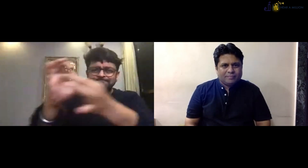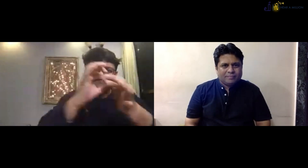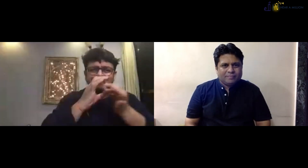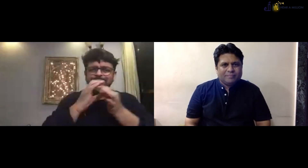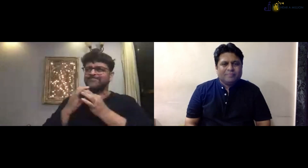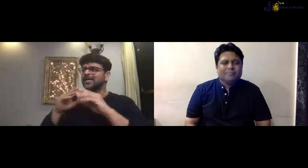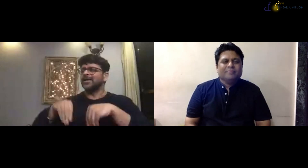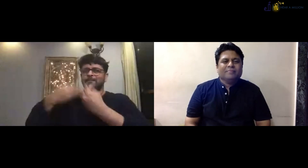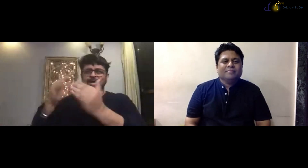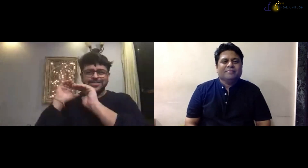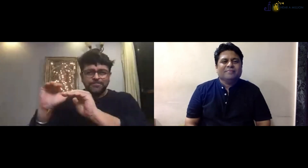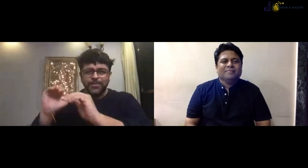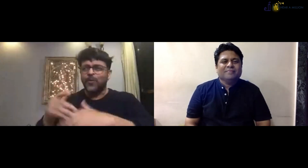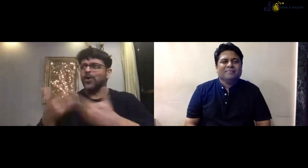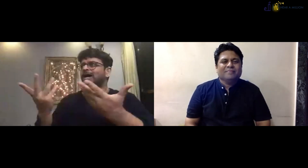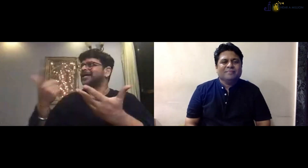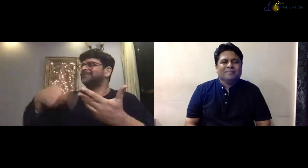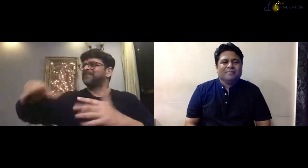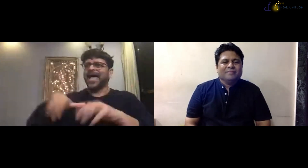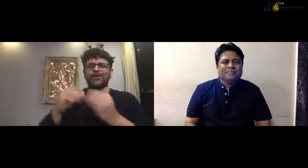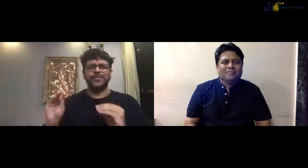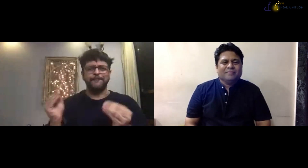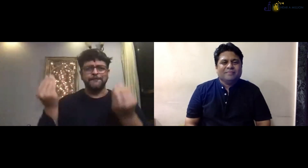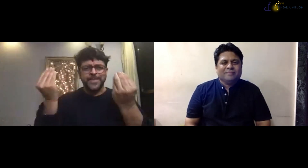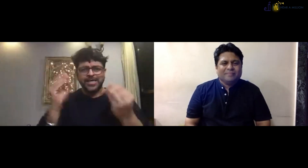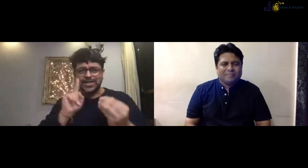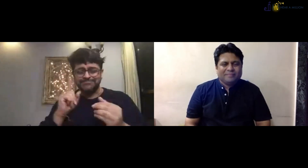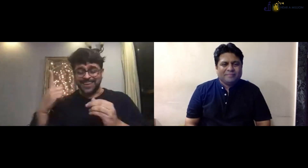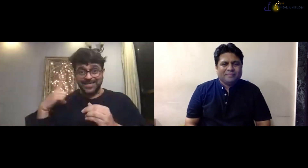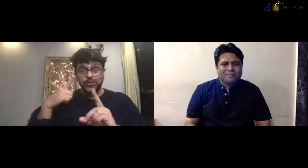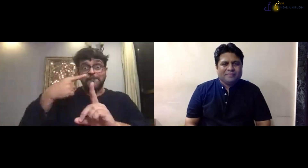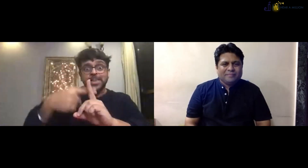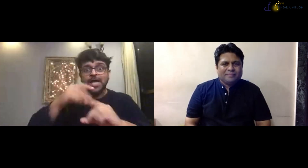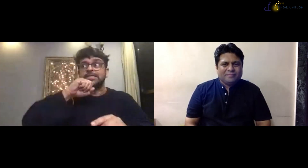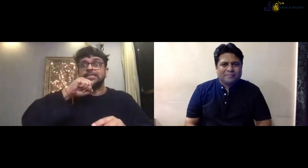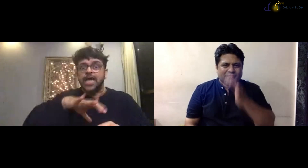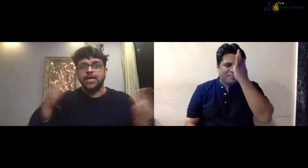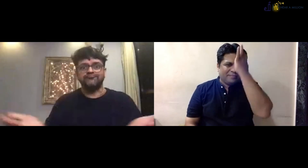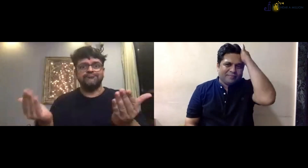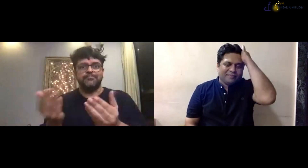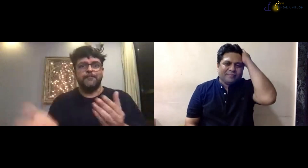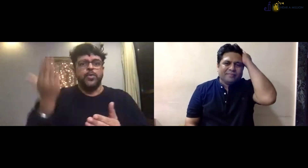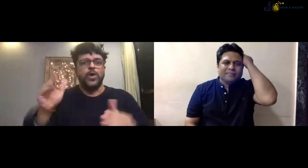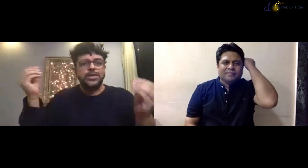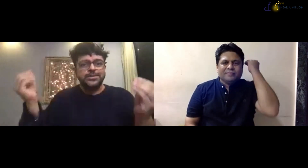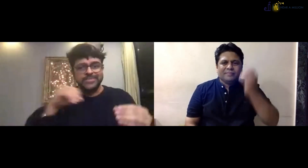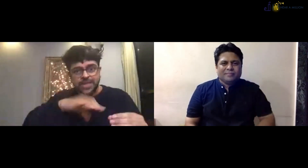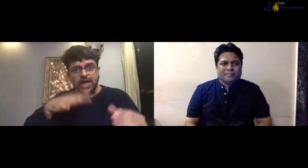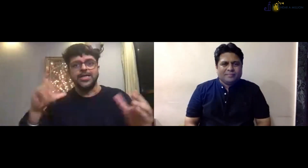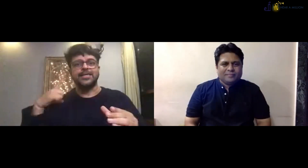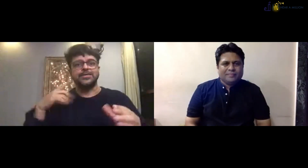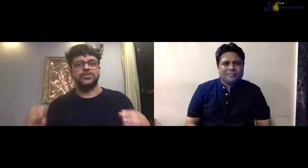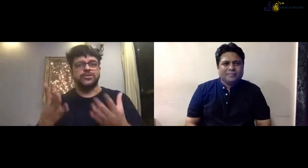there are leaders, but it's not well connected. They're not provided equal kind of support or how to become better leader,